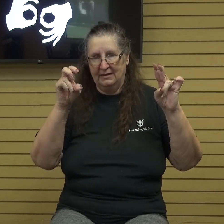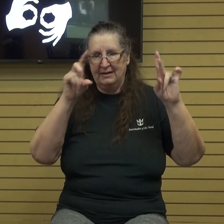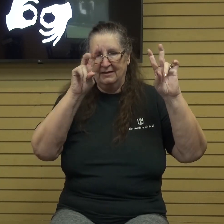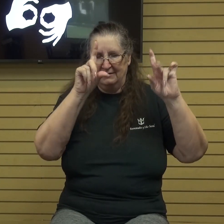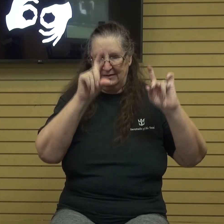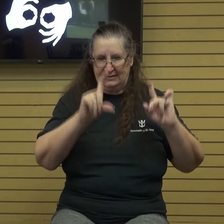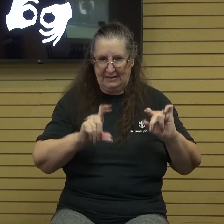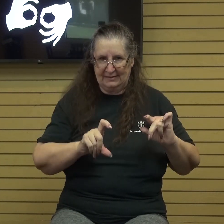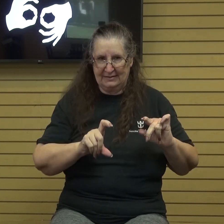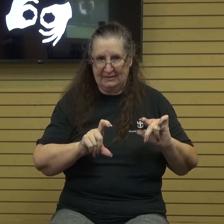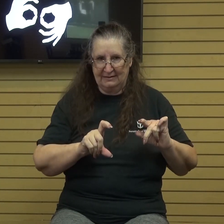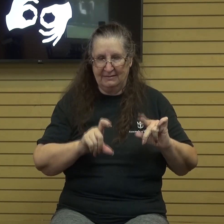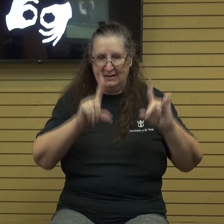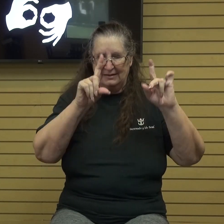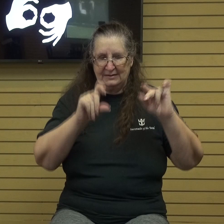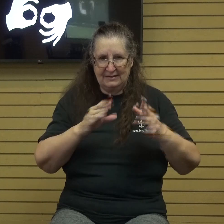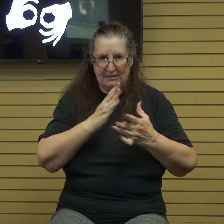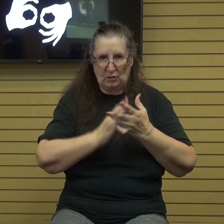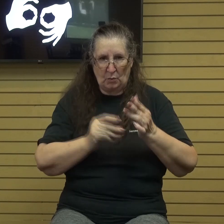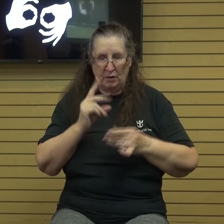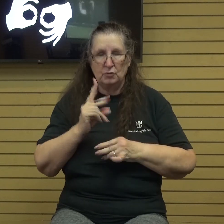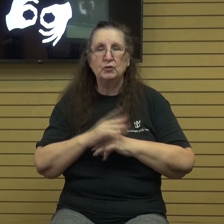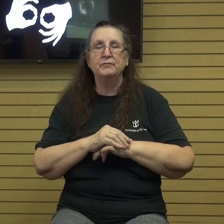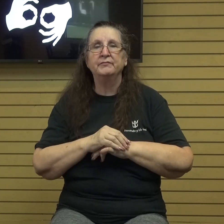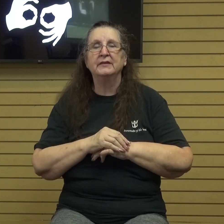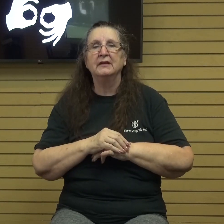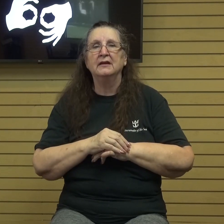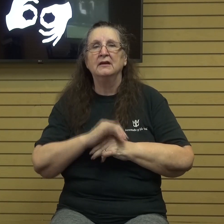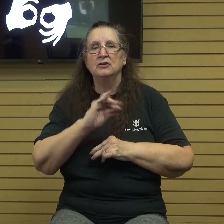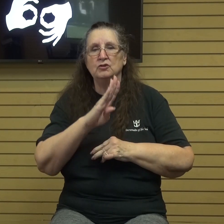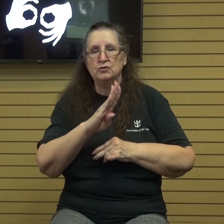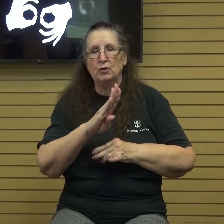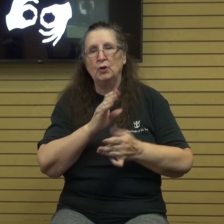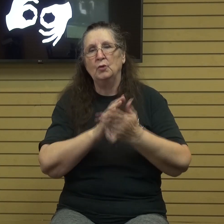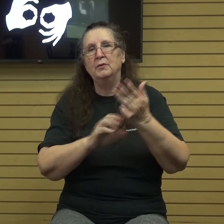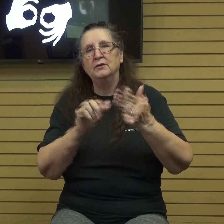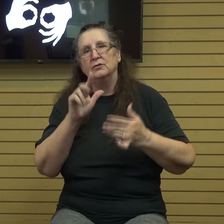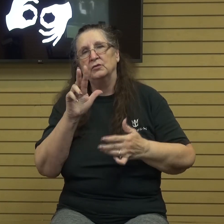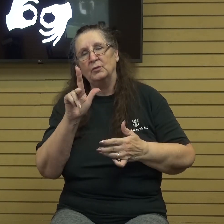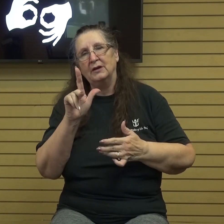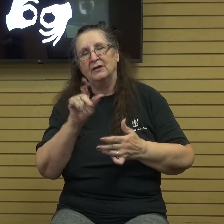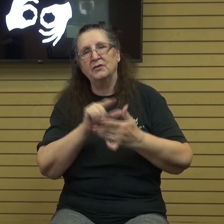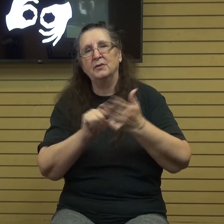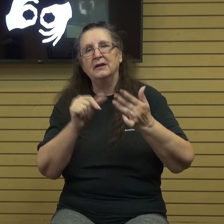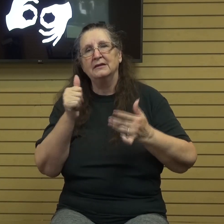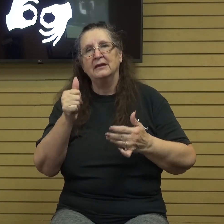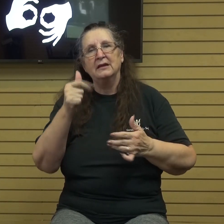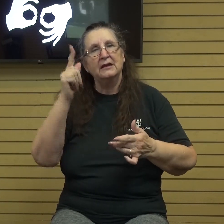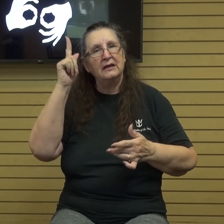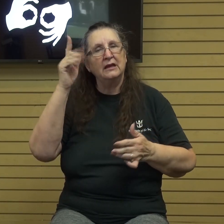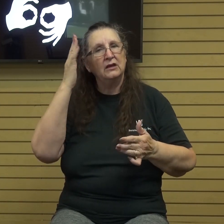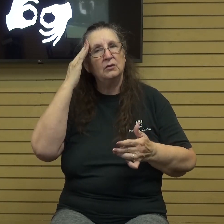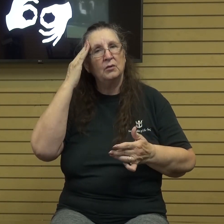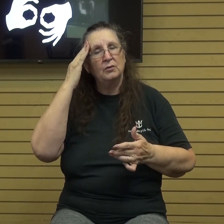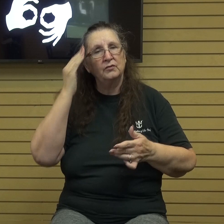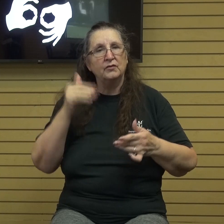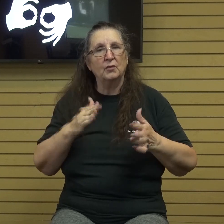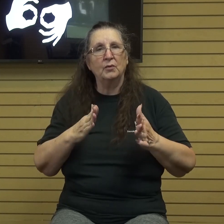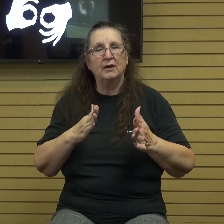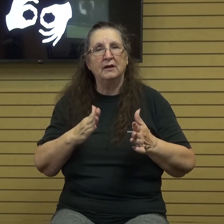tested part 2. And we are in Job 23:10. But he knows the way that I take